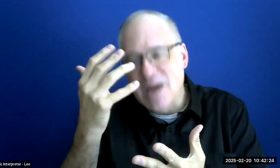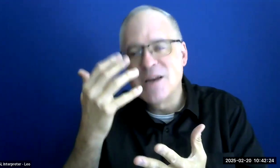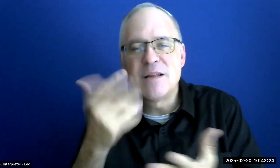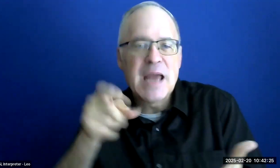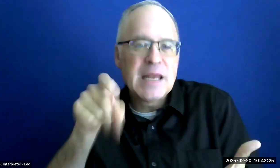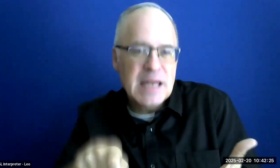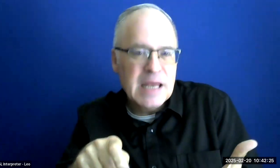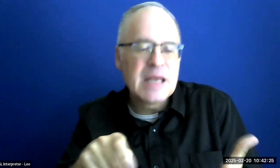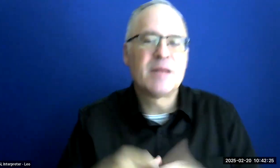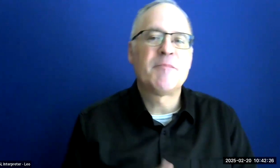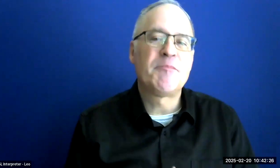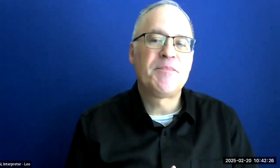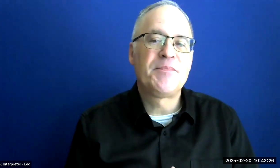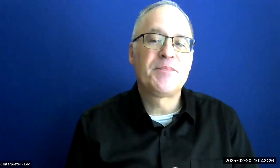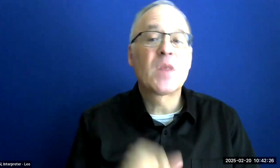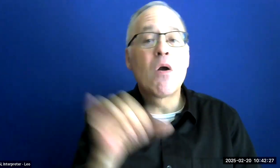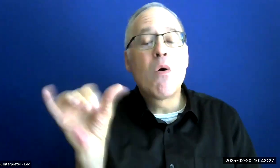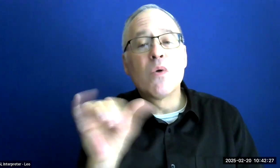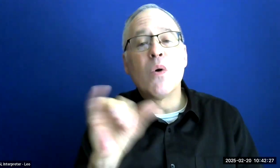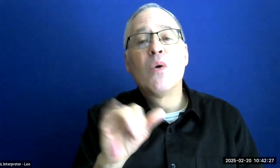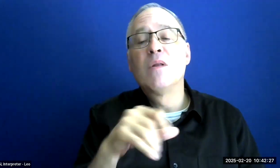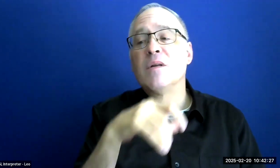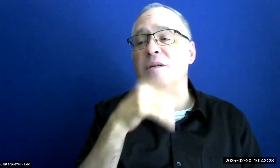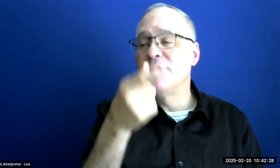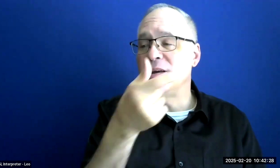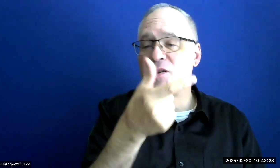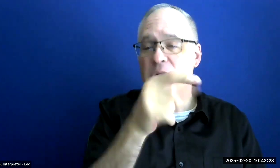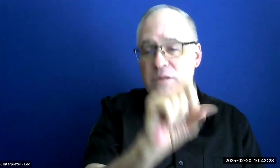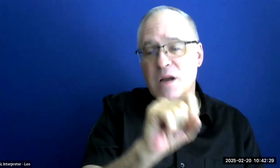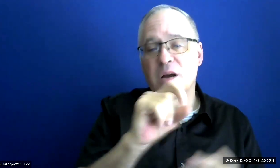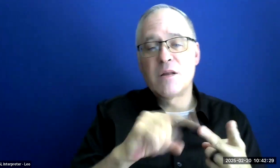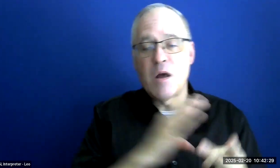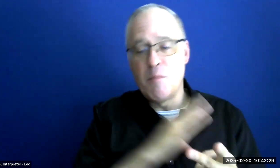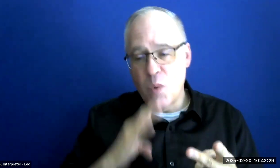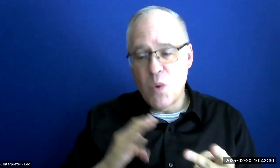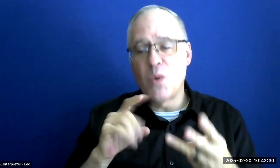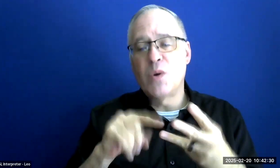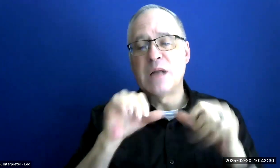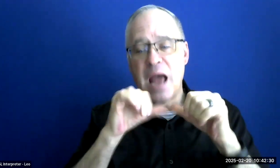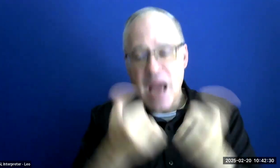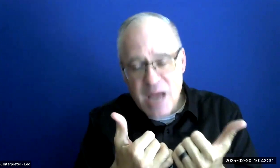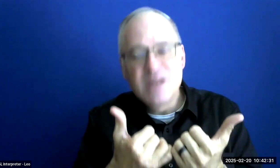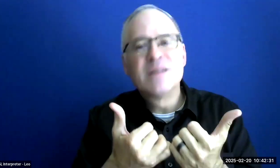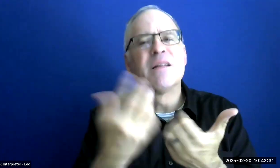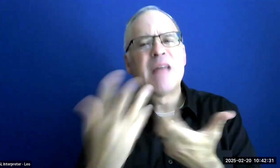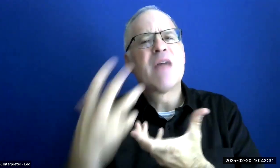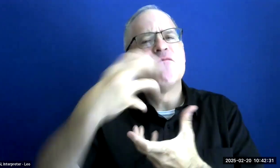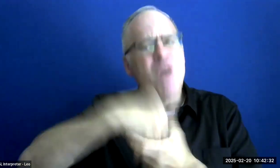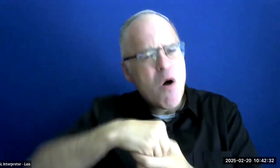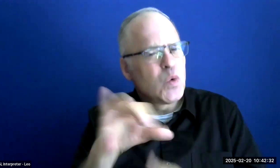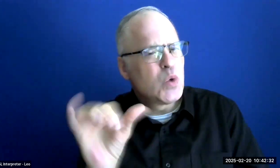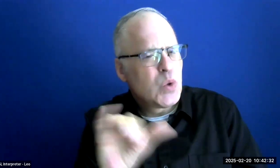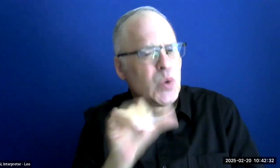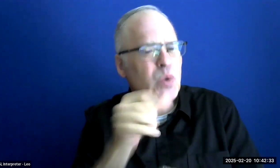We also know that our general secretaries, their boards, commissions, and agencies are actively involved in producing information